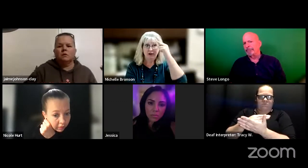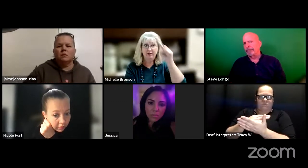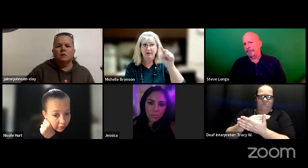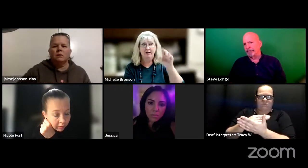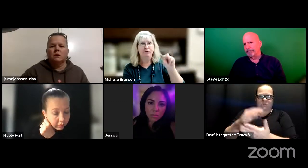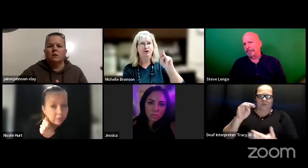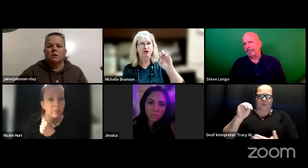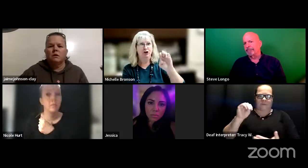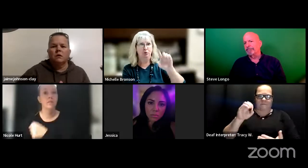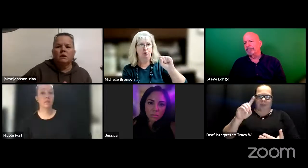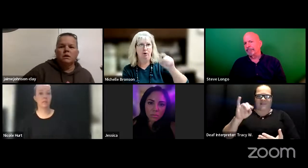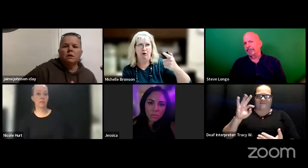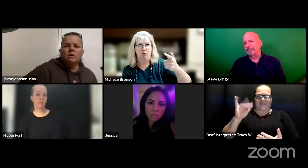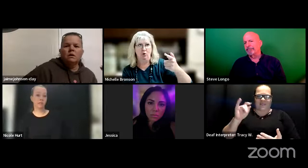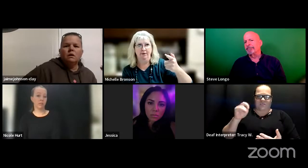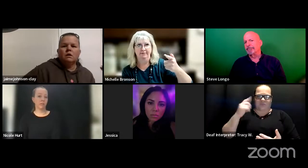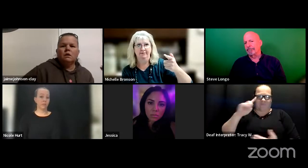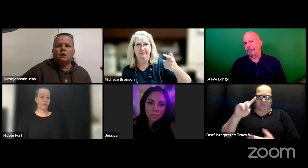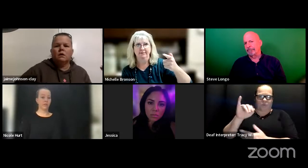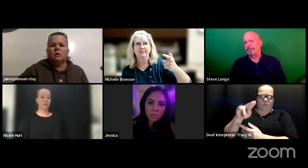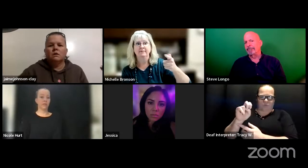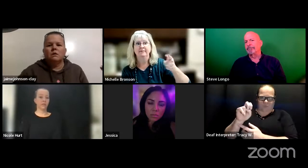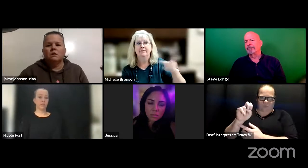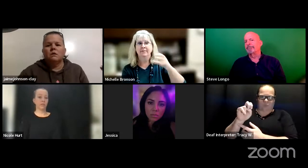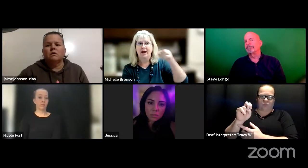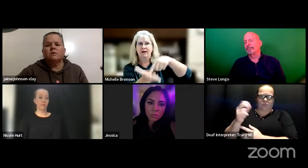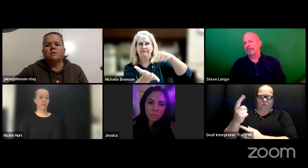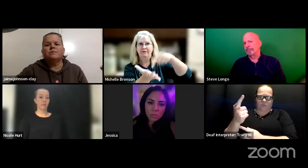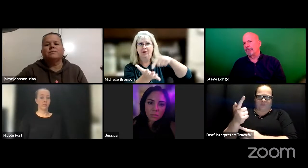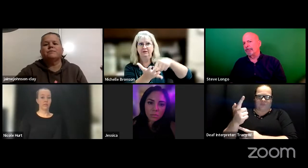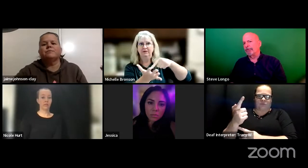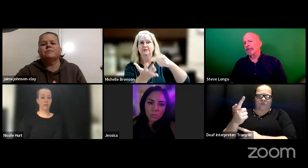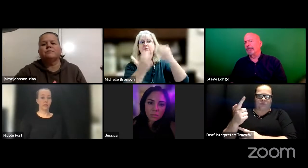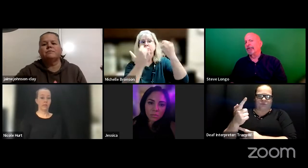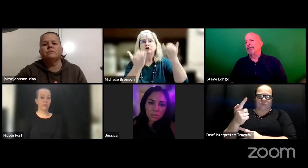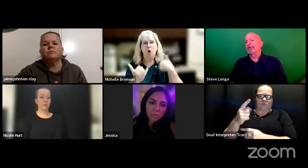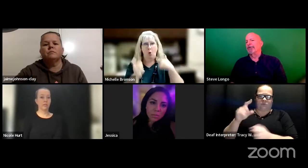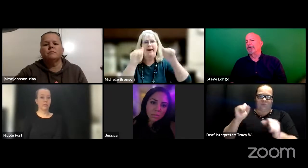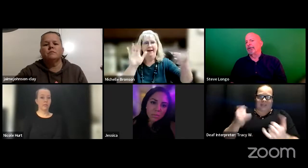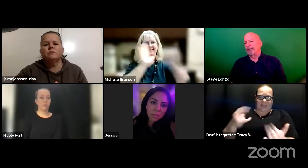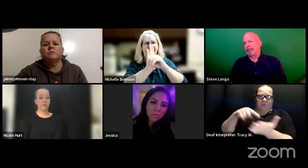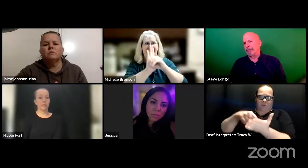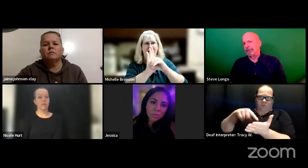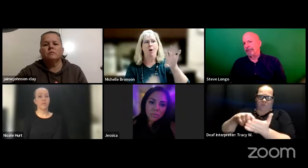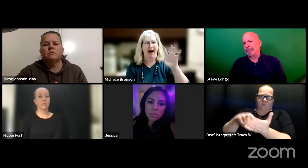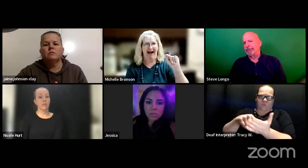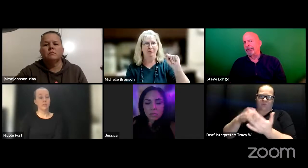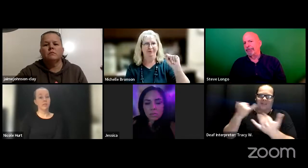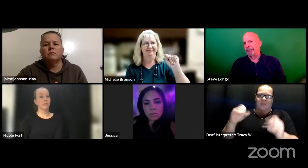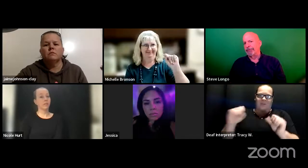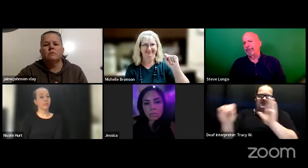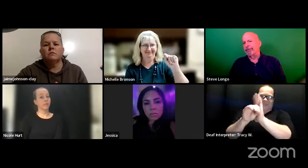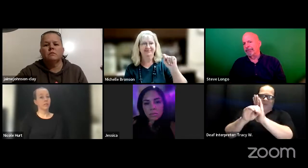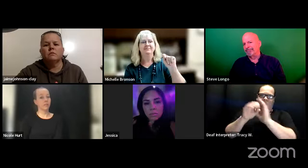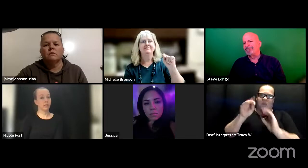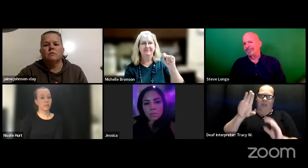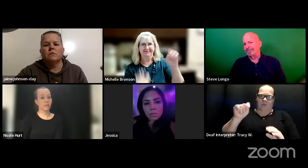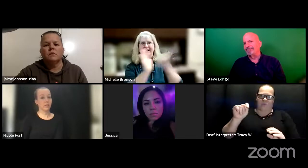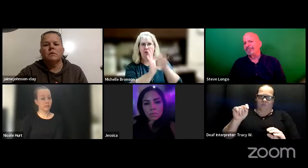just completed a budget modification for June of 2021. And